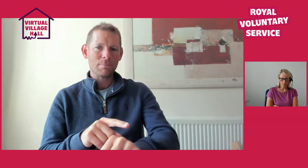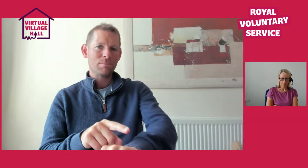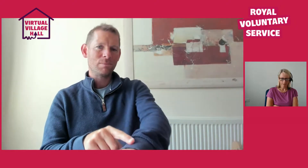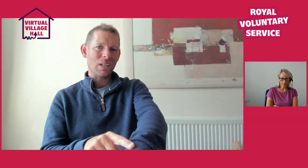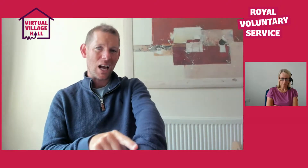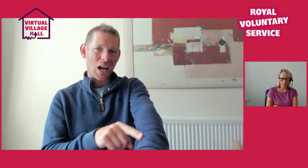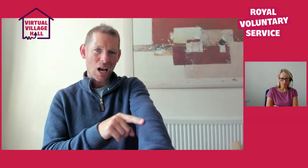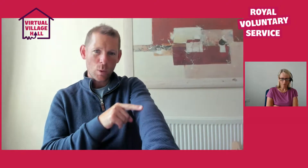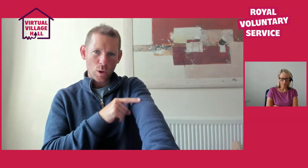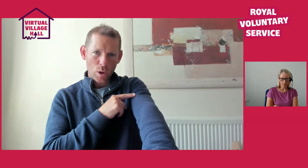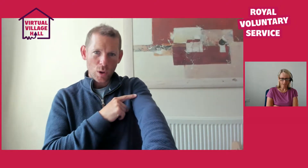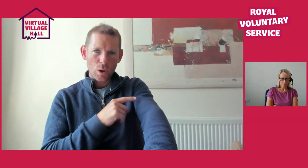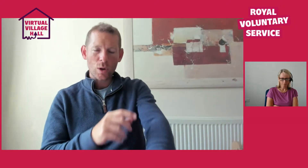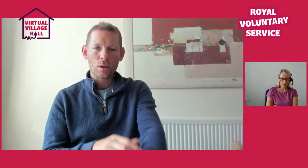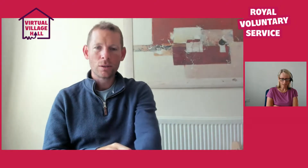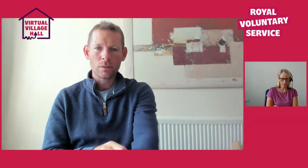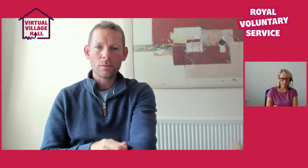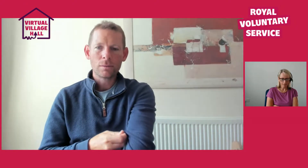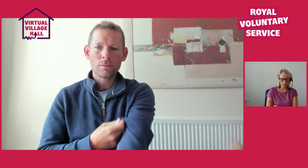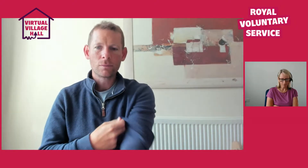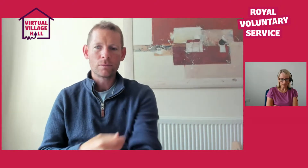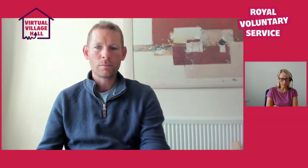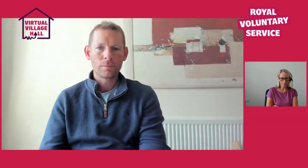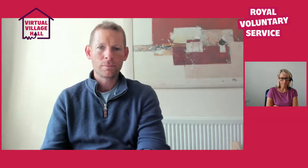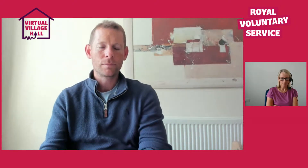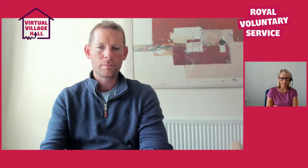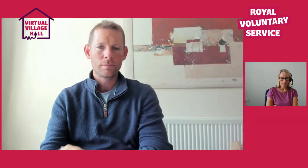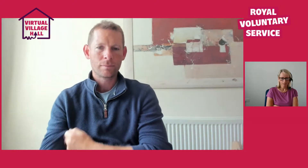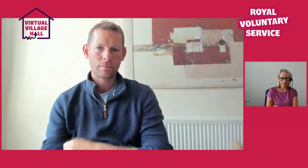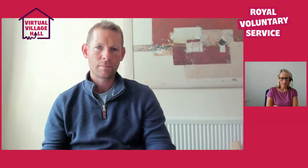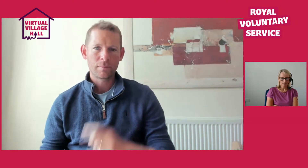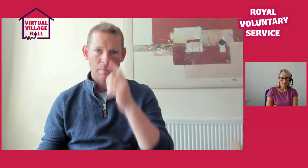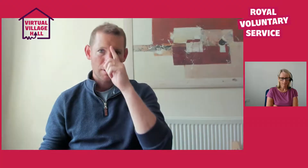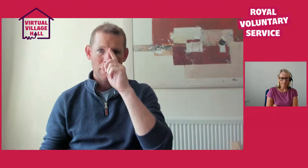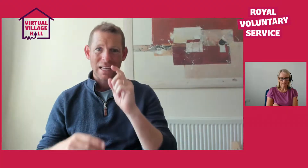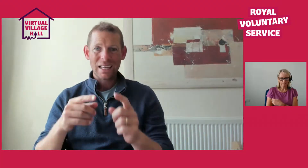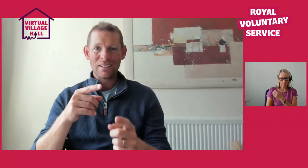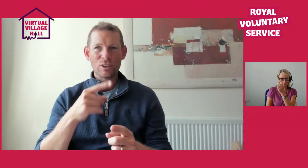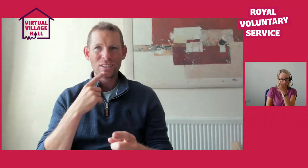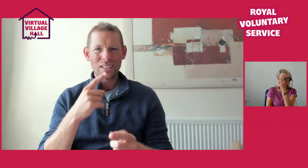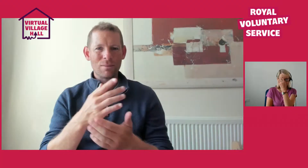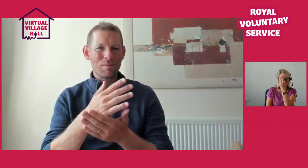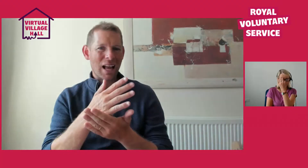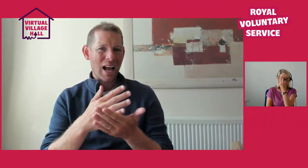So hopefully that gives you an understanding of time, length of time, and